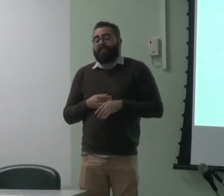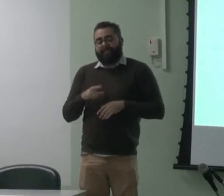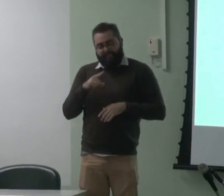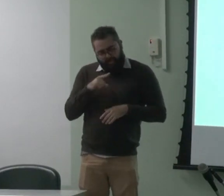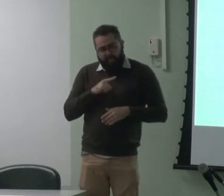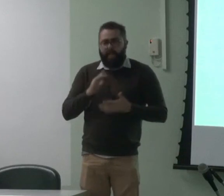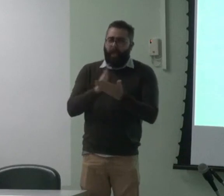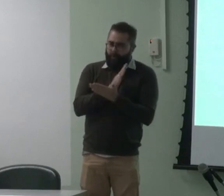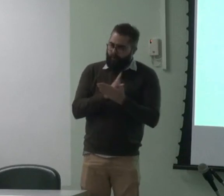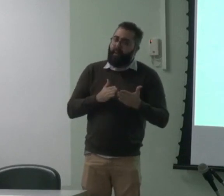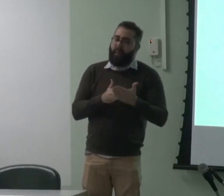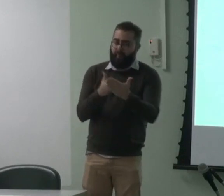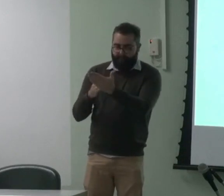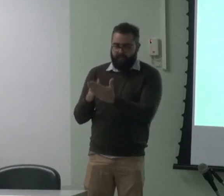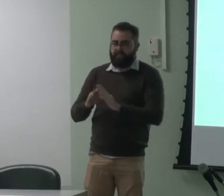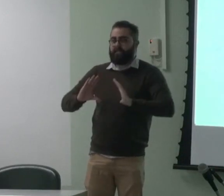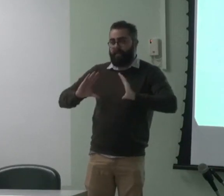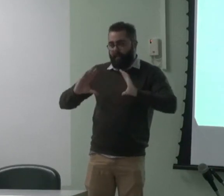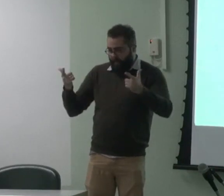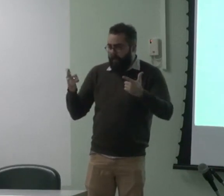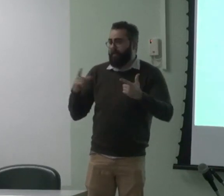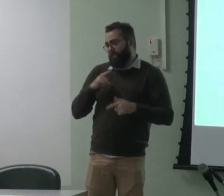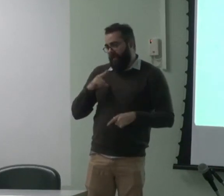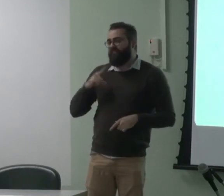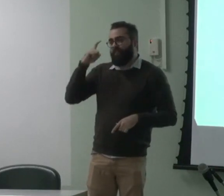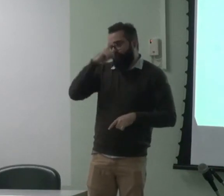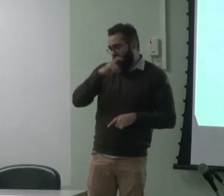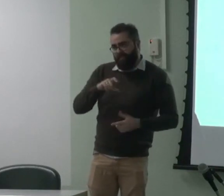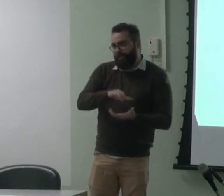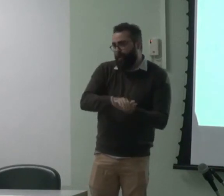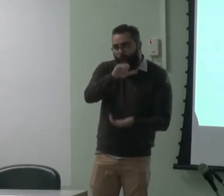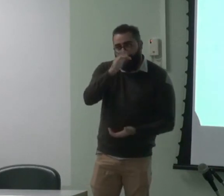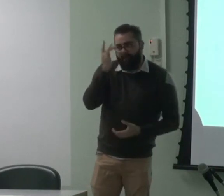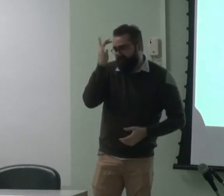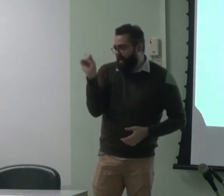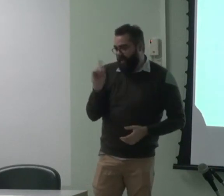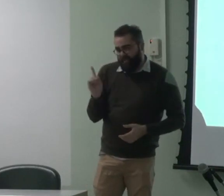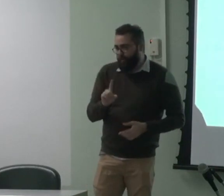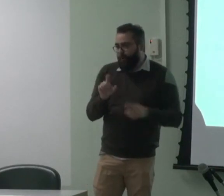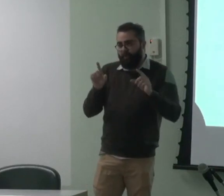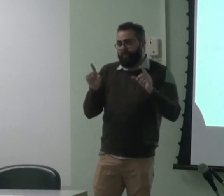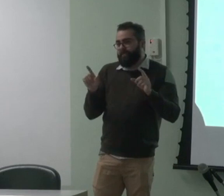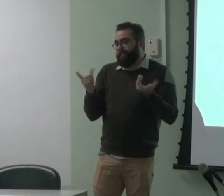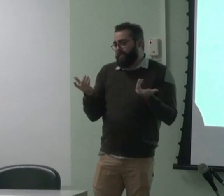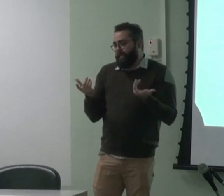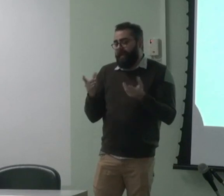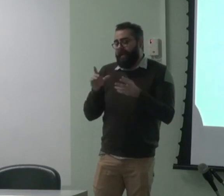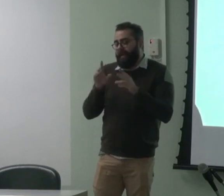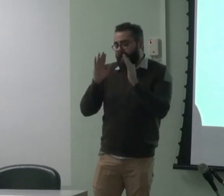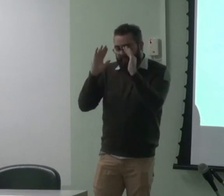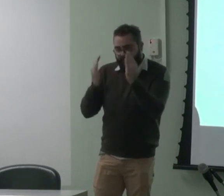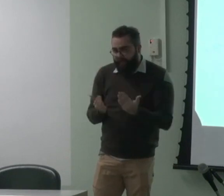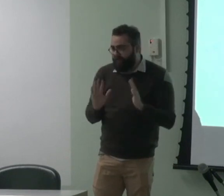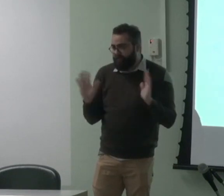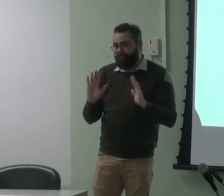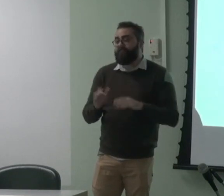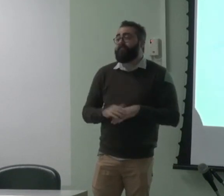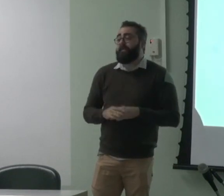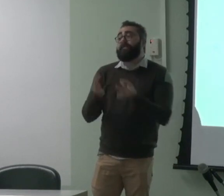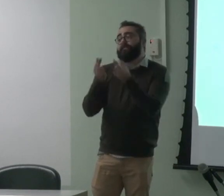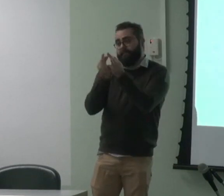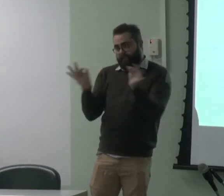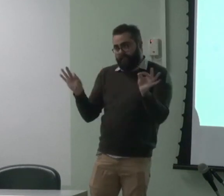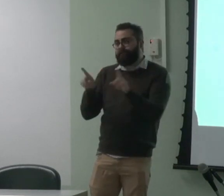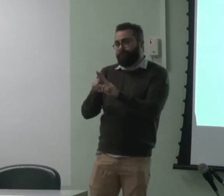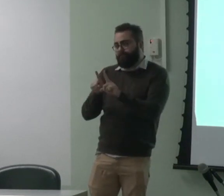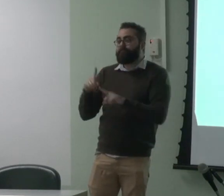here, but definitely, at least in some languages, it's syntactically difficult as well.